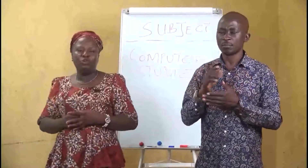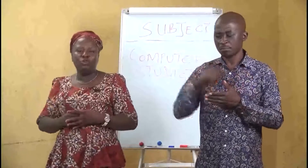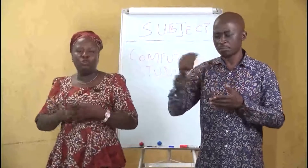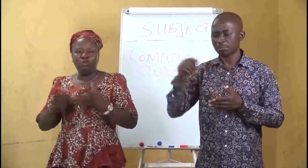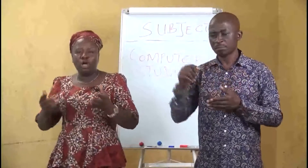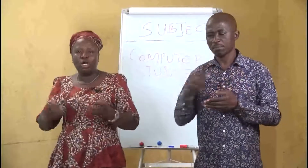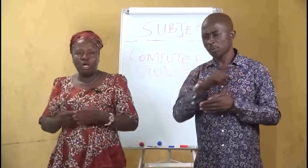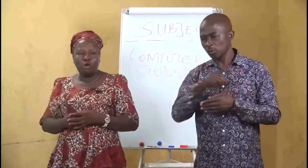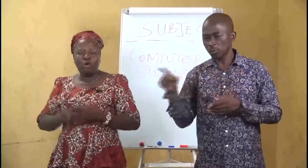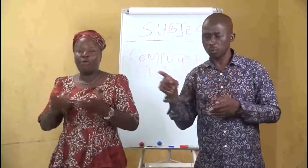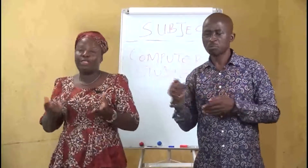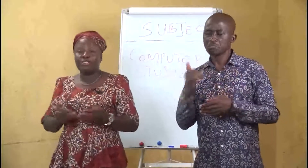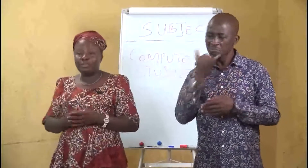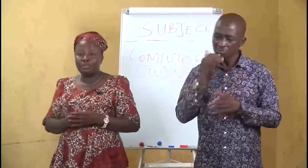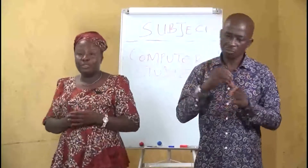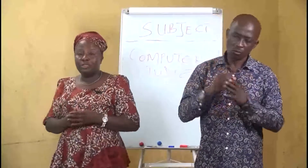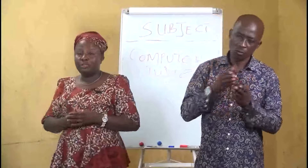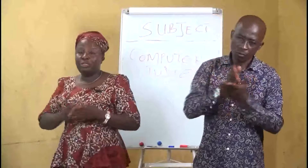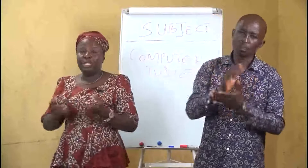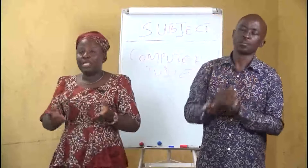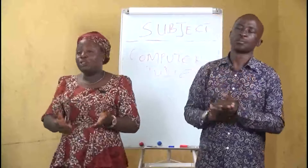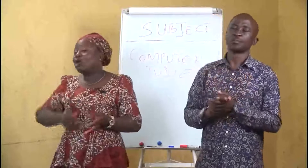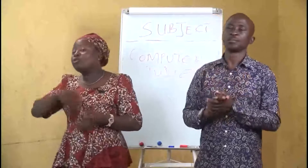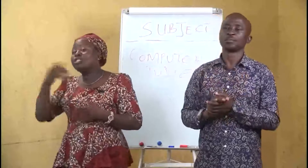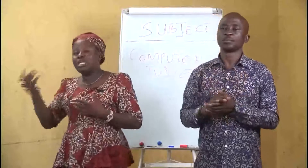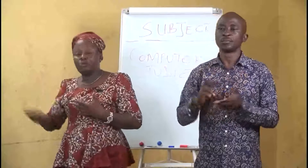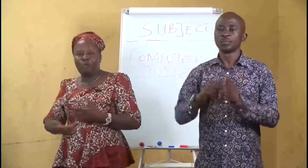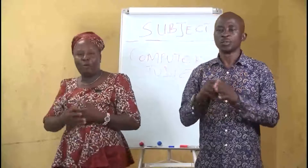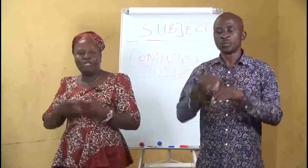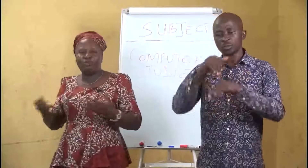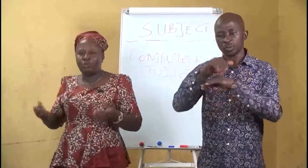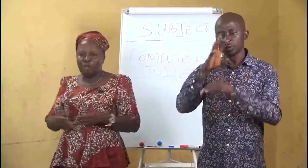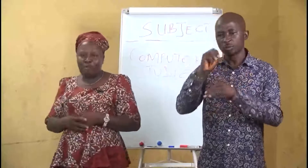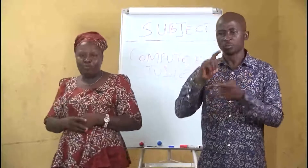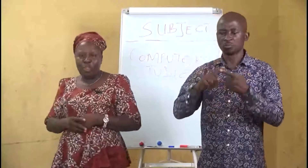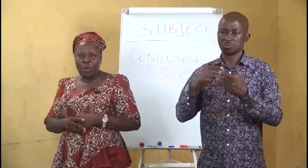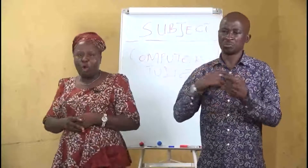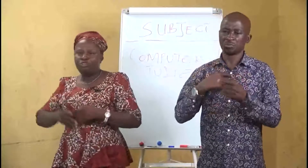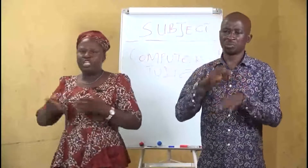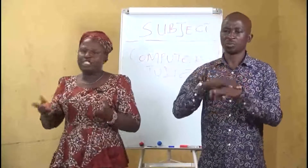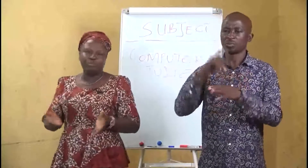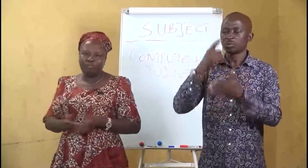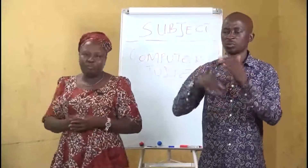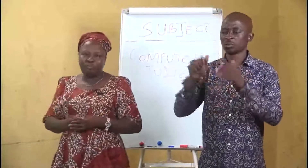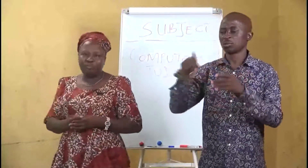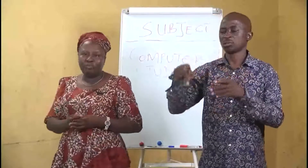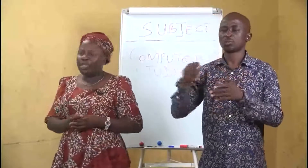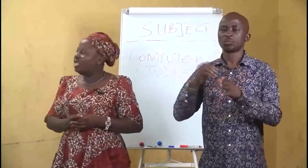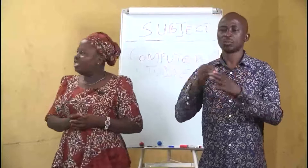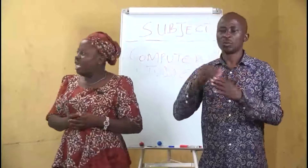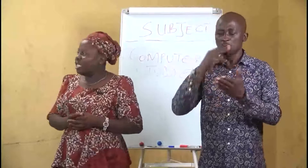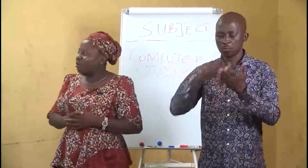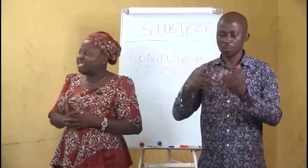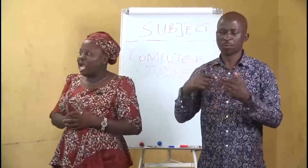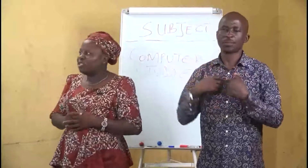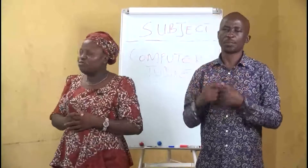you wrong or right. Meaning that you are going to send them to my WhatsApp number or you text me.